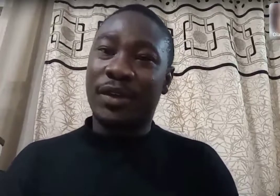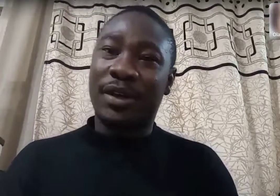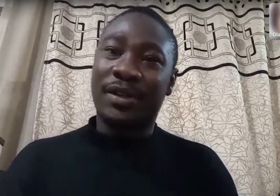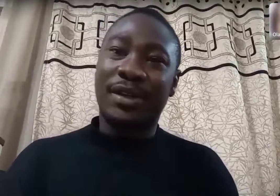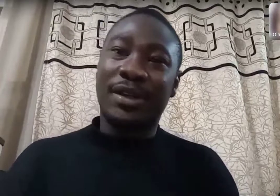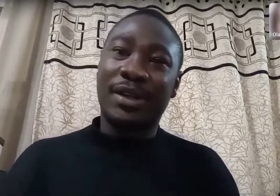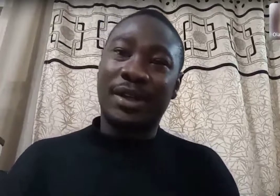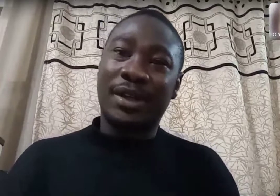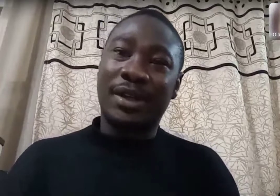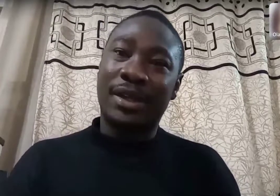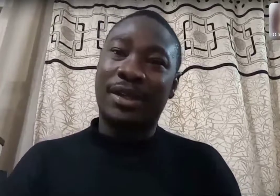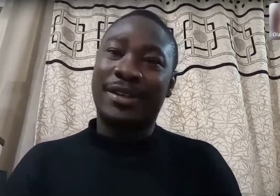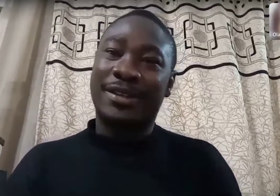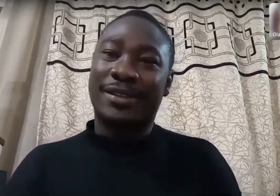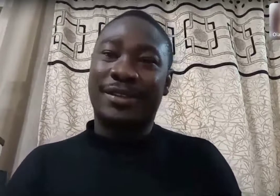class?